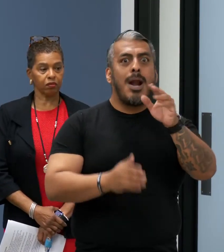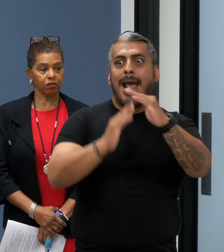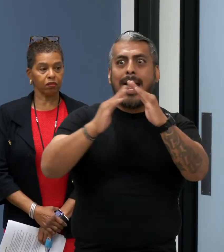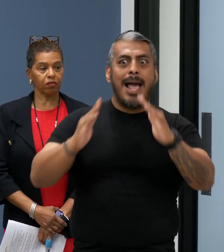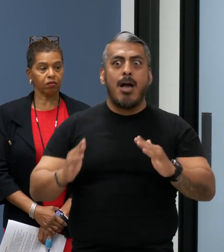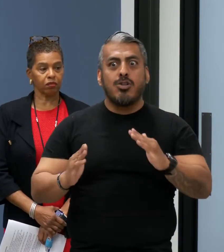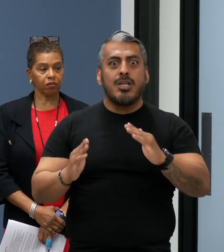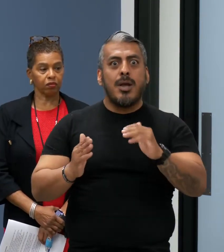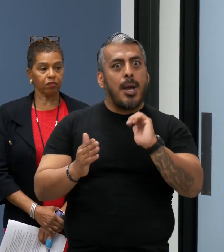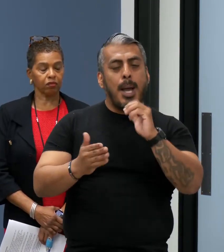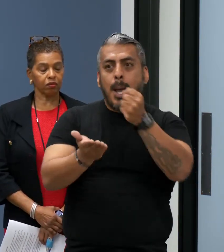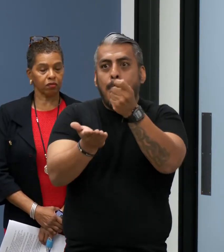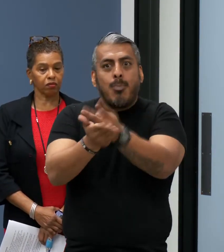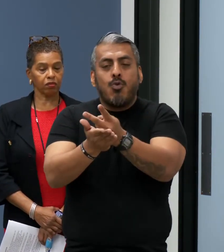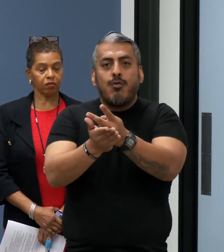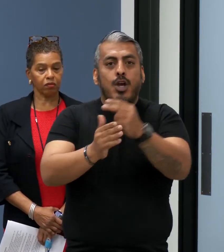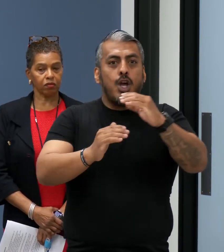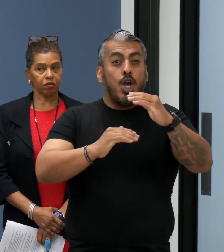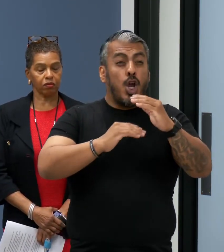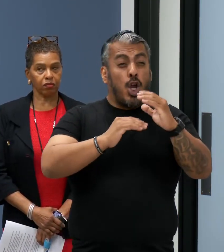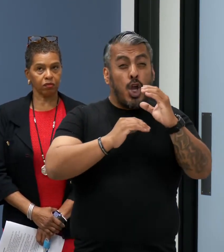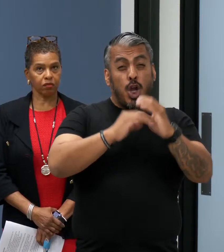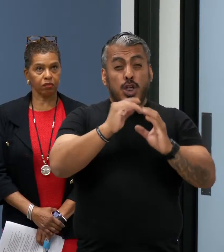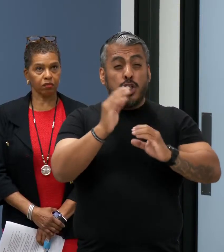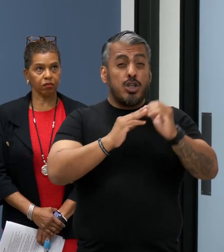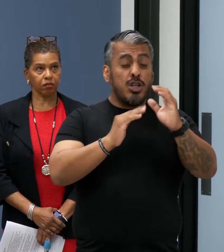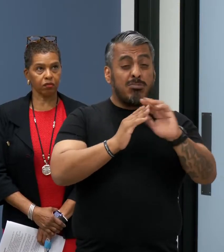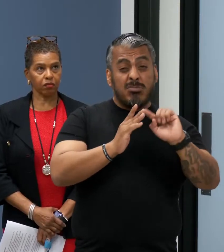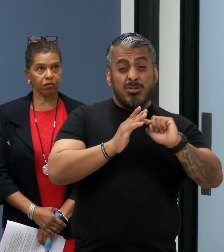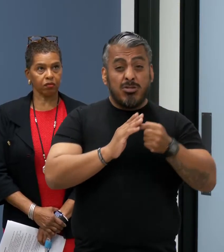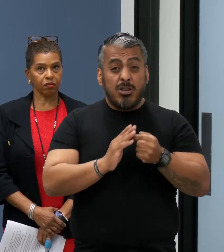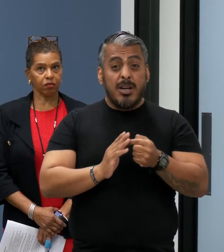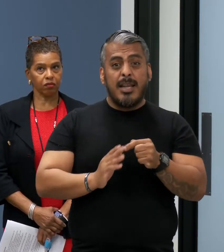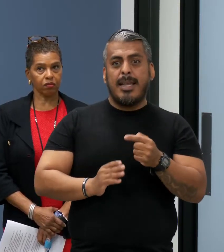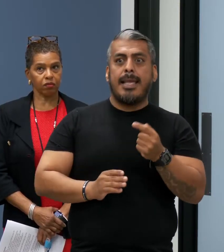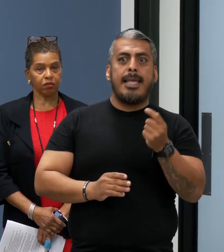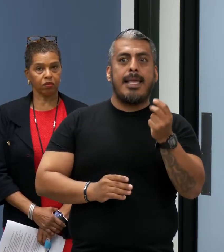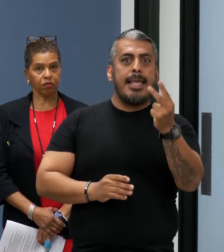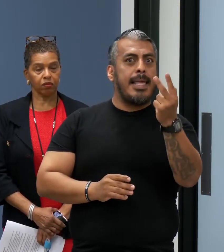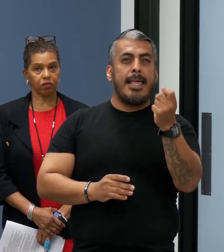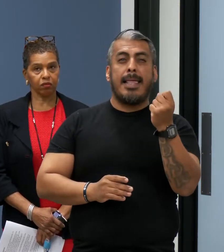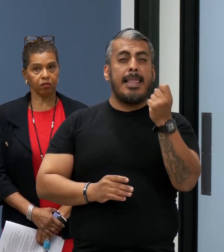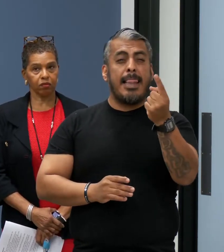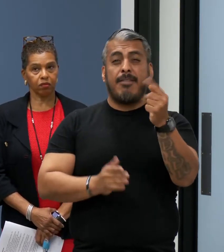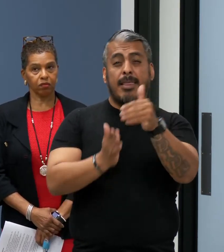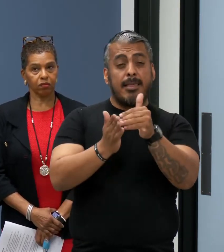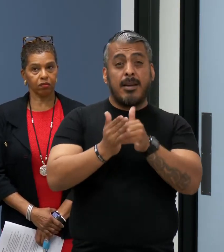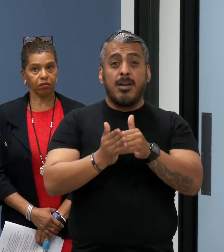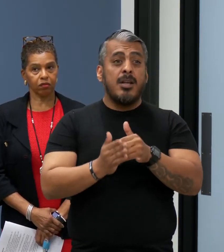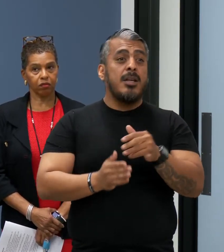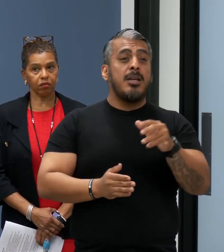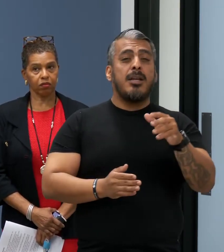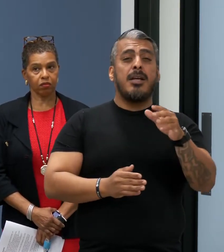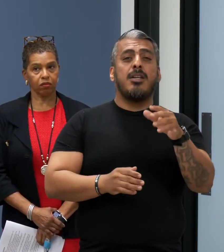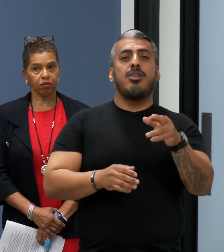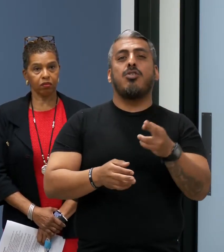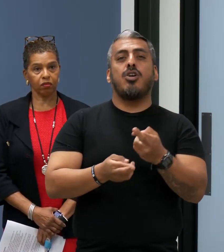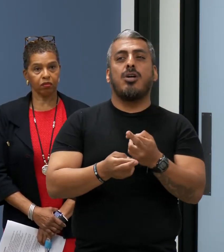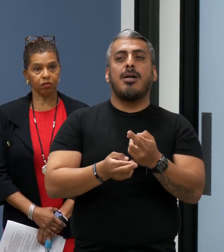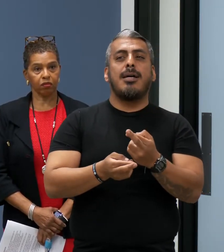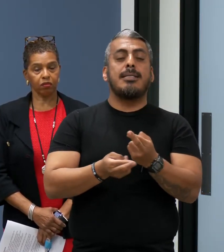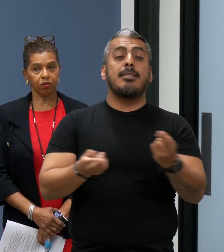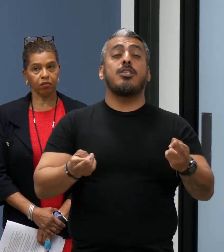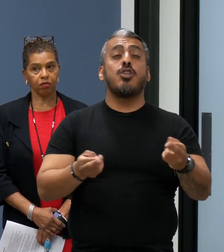our city. Construction began on 1,011 housing units, including 671 accessory dwelling